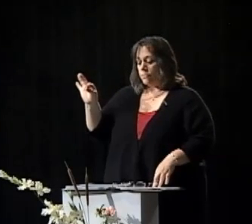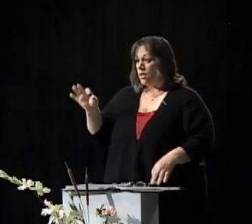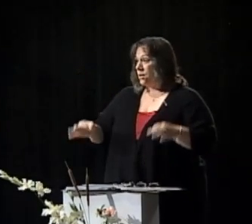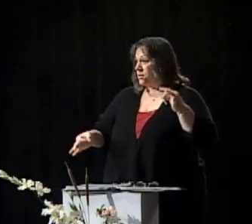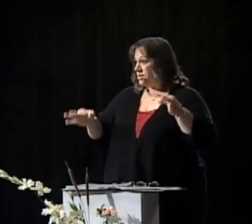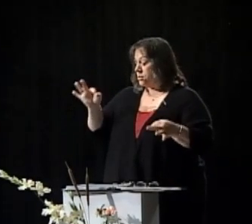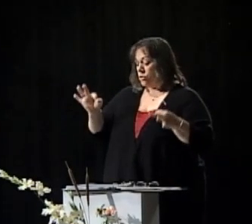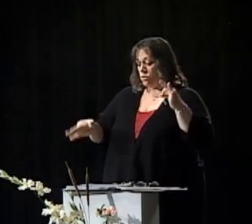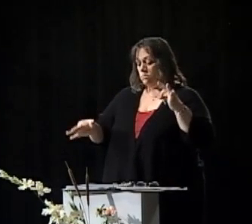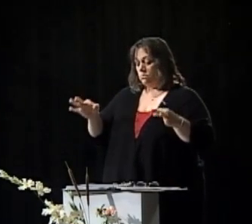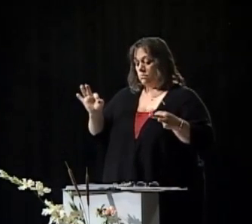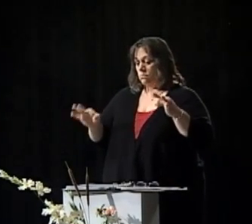Decision.